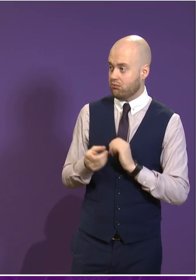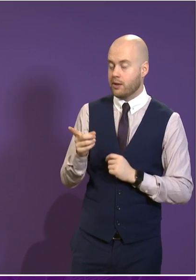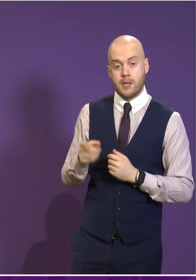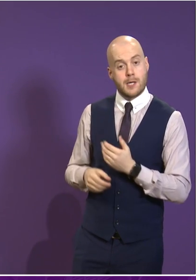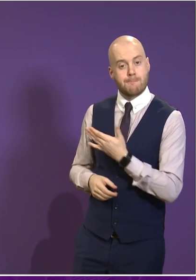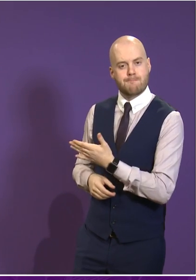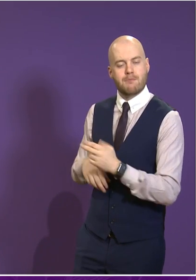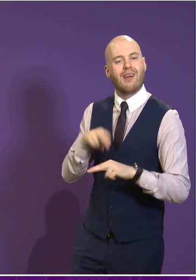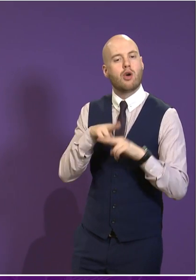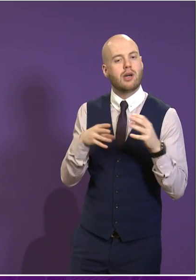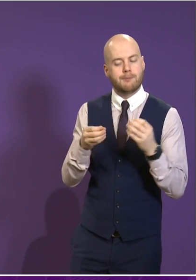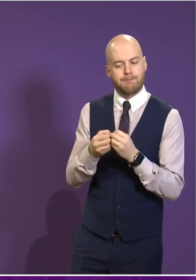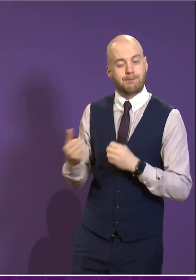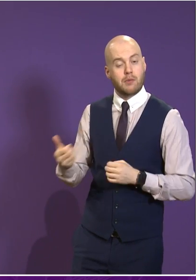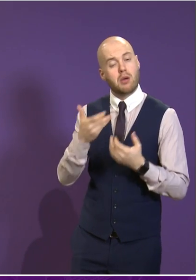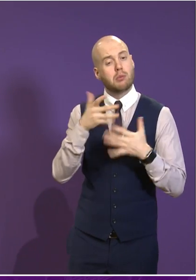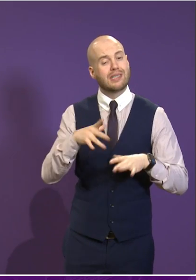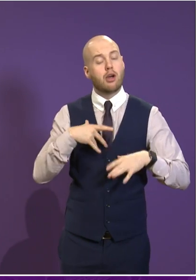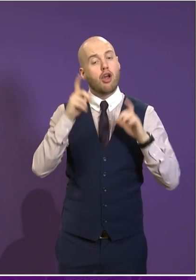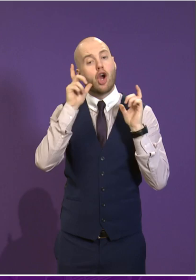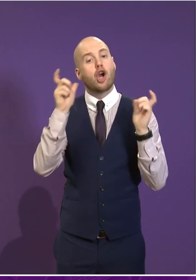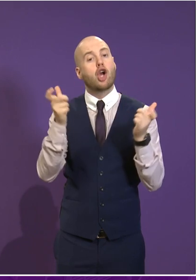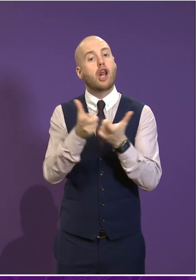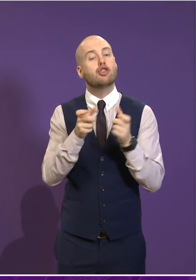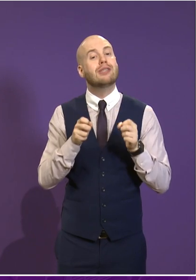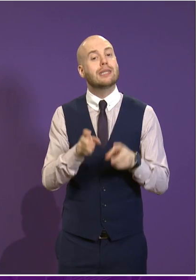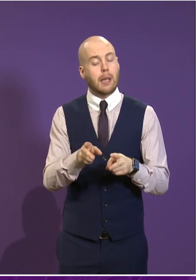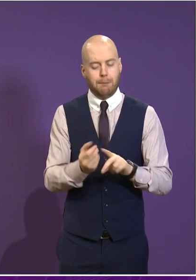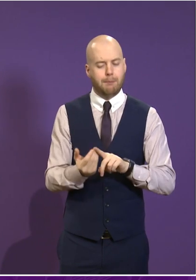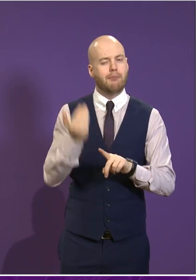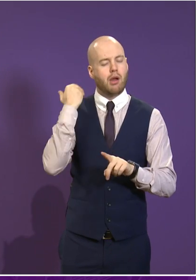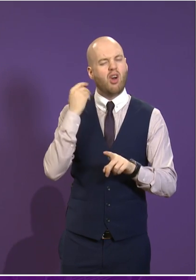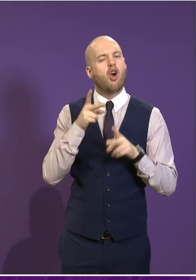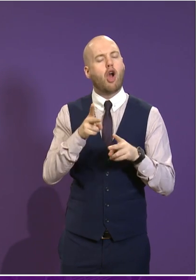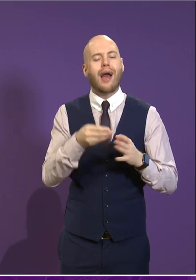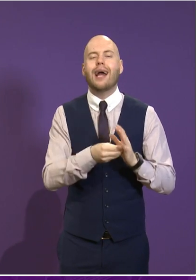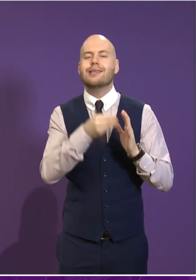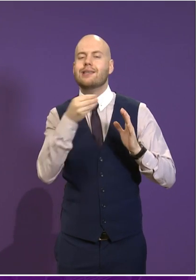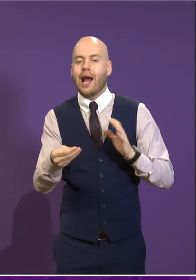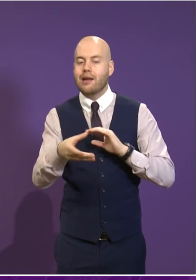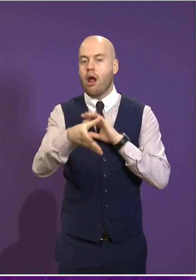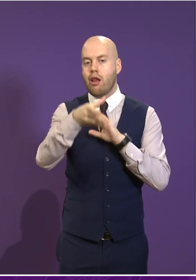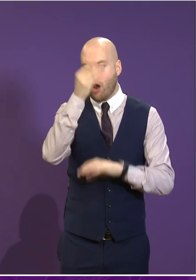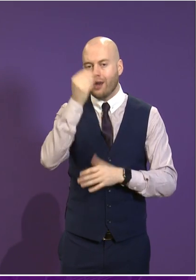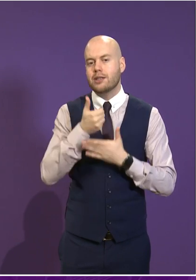undertook quite a full review of the college system and their what was called extended learning support funding, and the